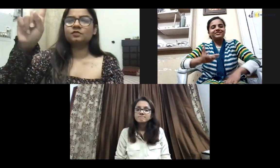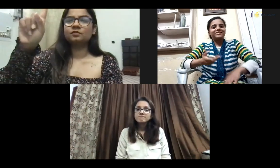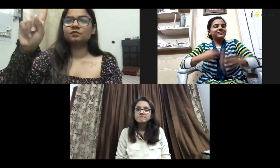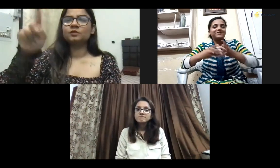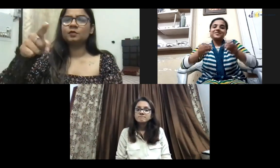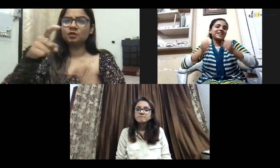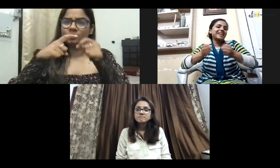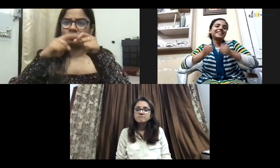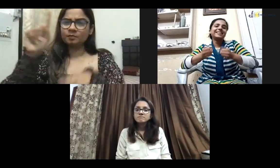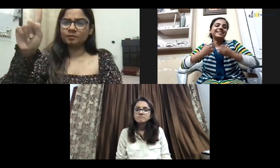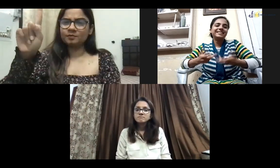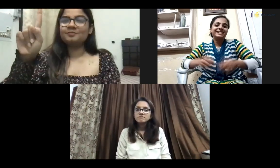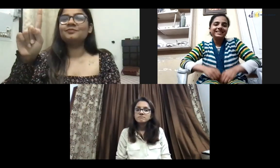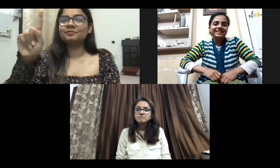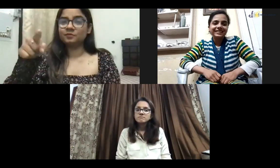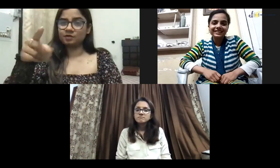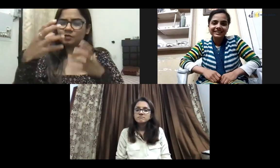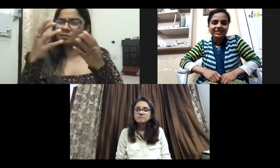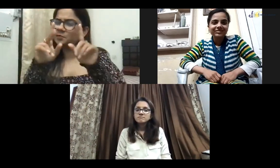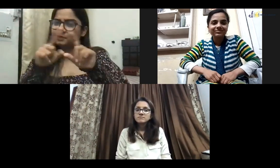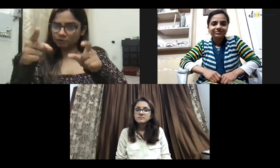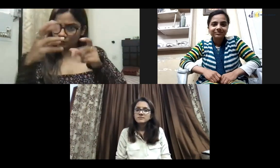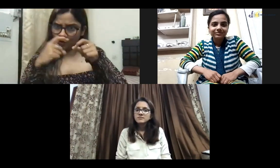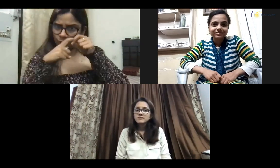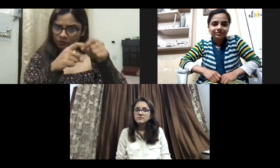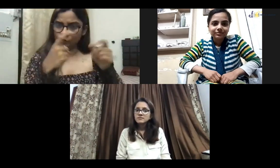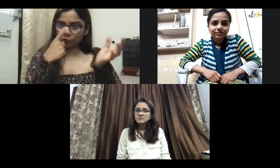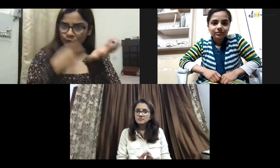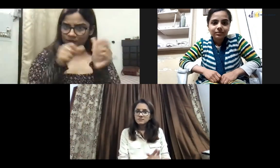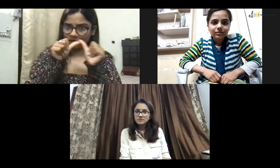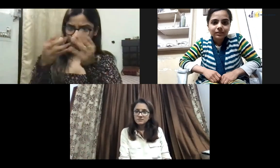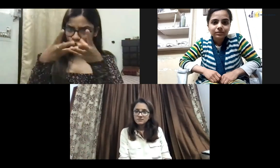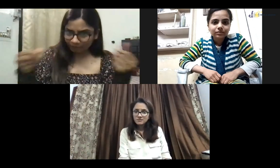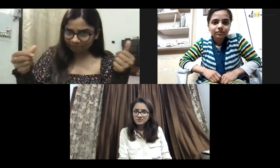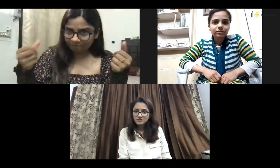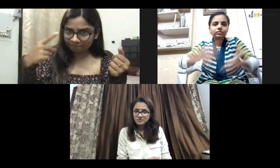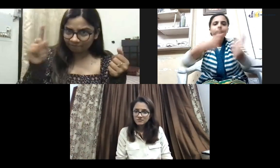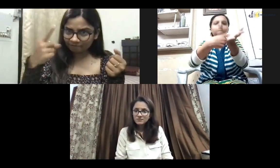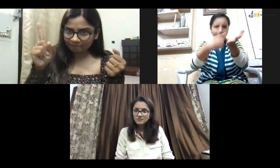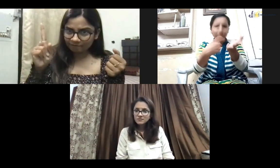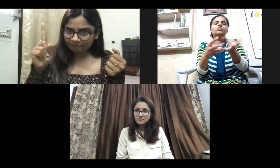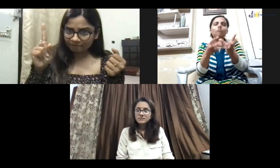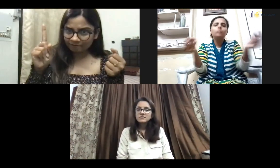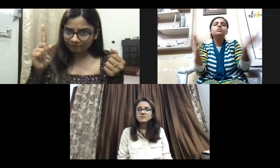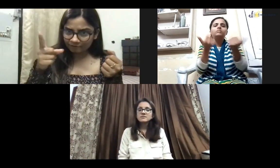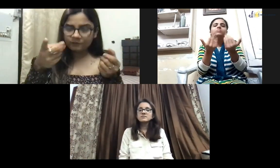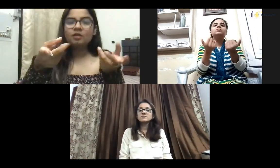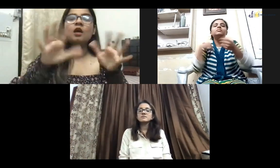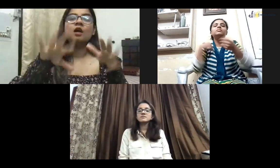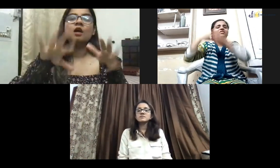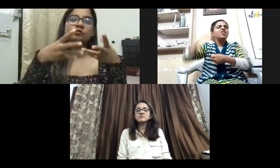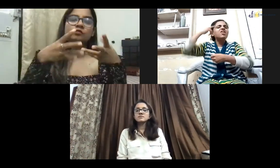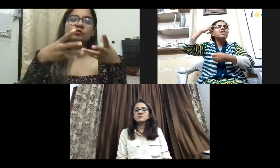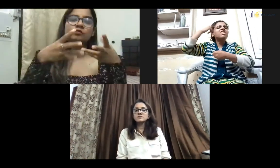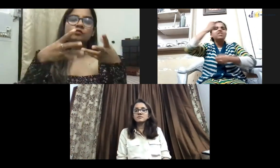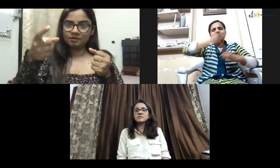feel pressurized by staying home. Wait. So this is a question from Surbhi.